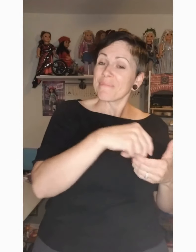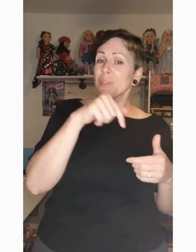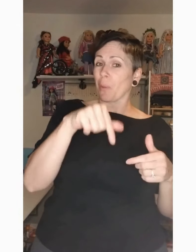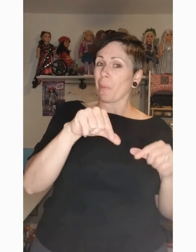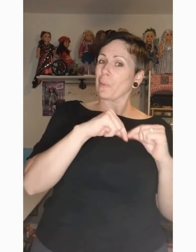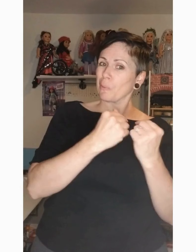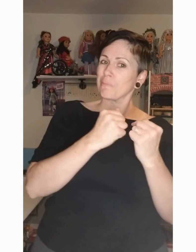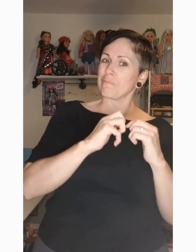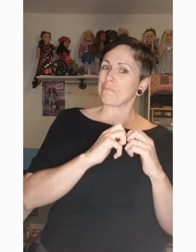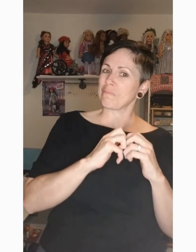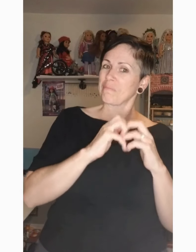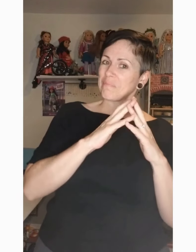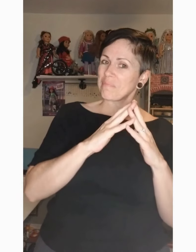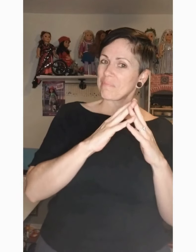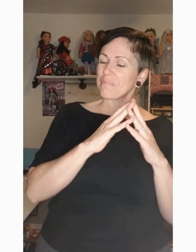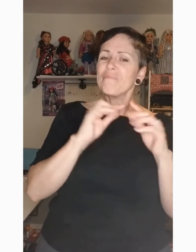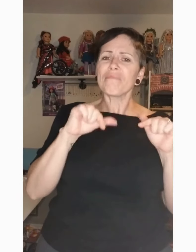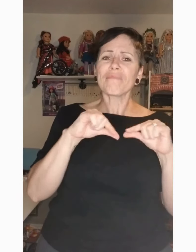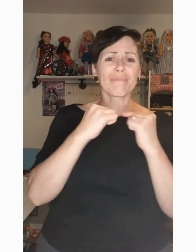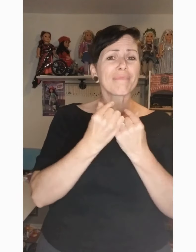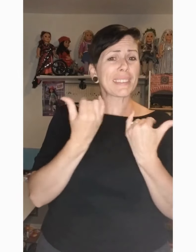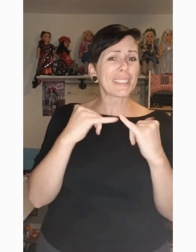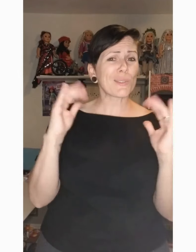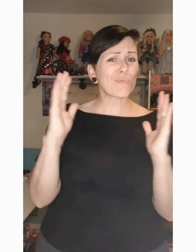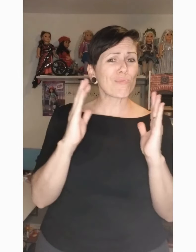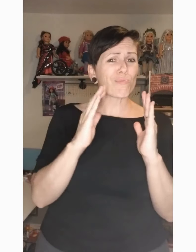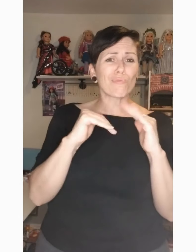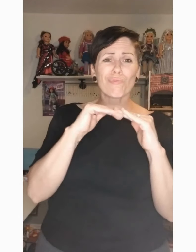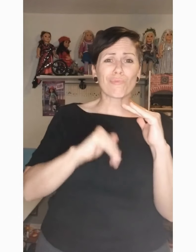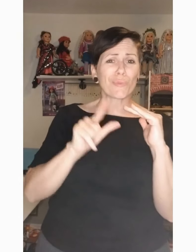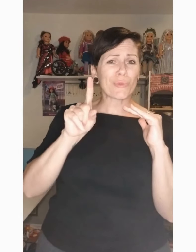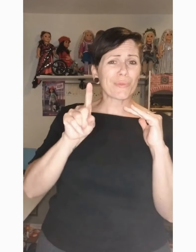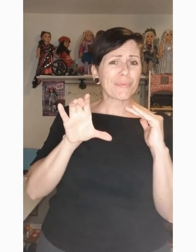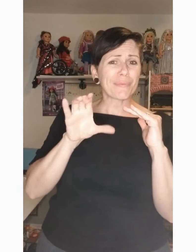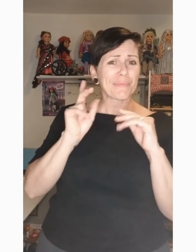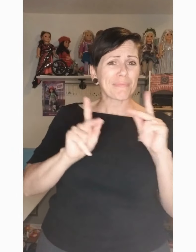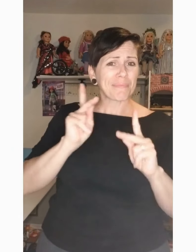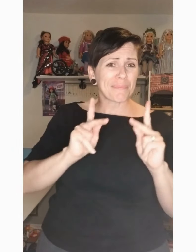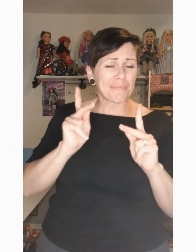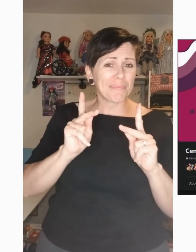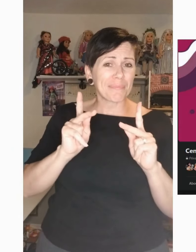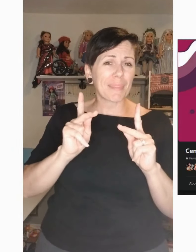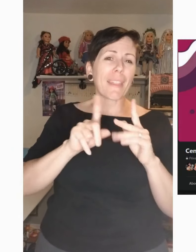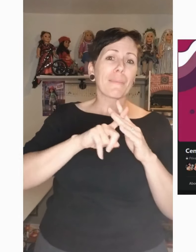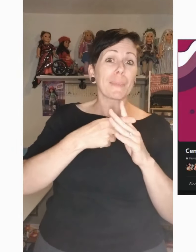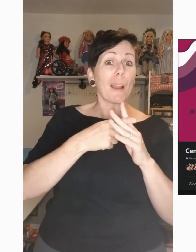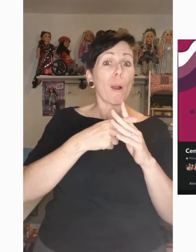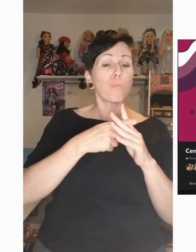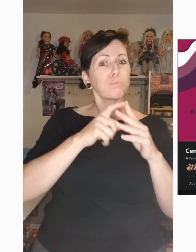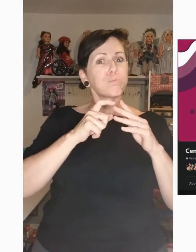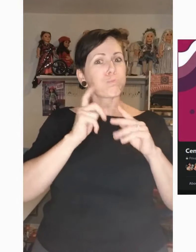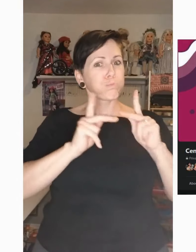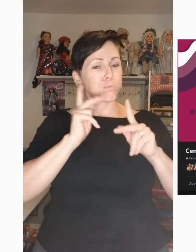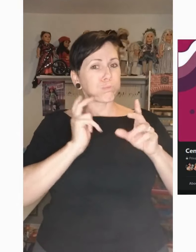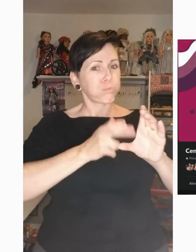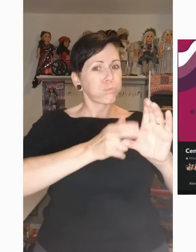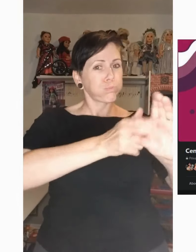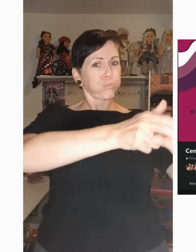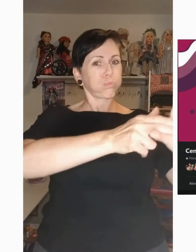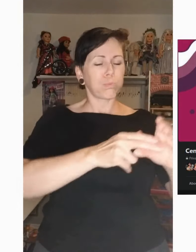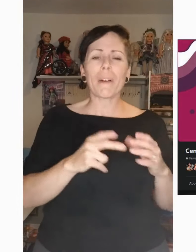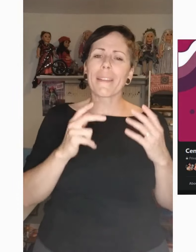it stays a little group, which is fine by us. It grew quite a bit at the very beginning and then has